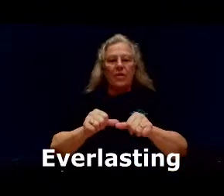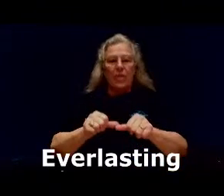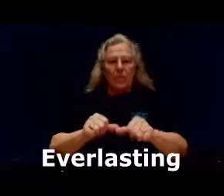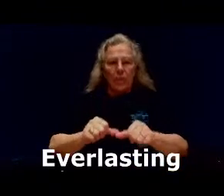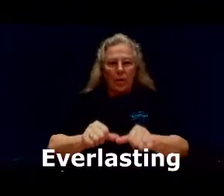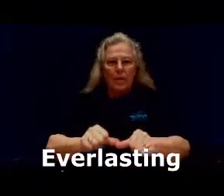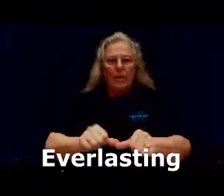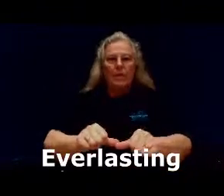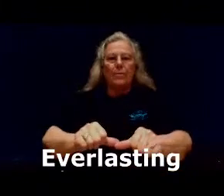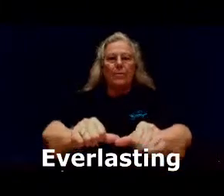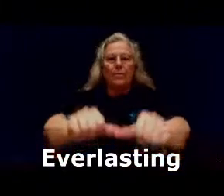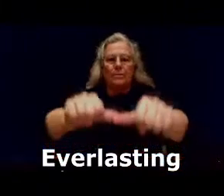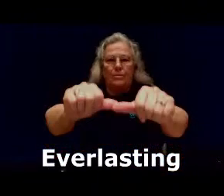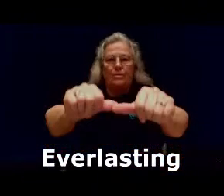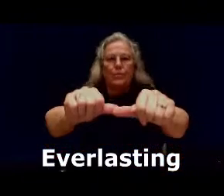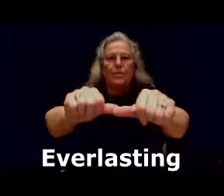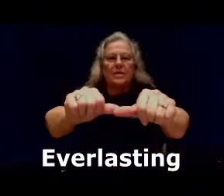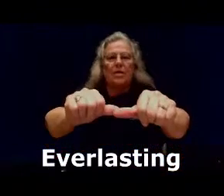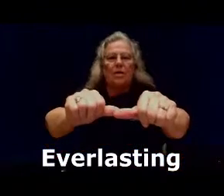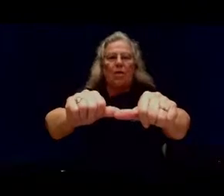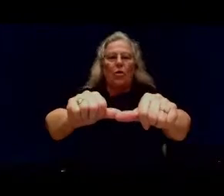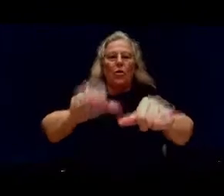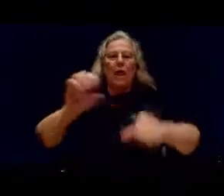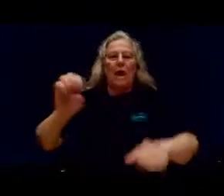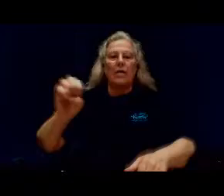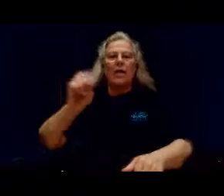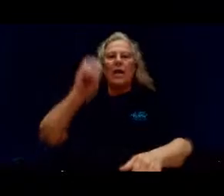thumb pressing it all the way out.